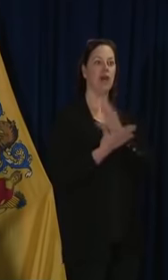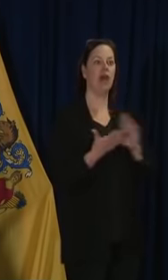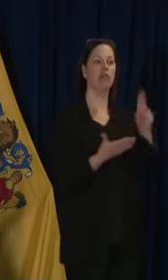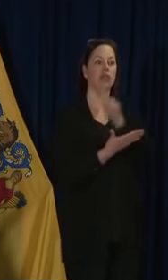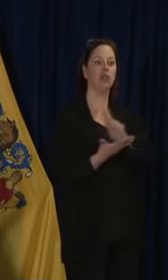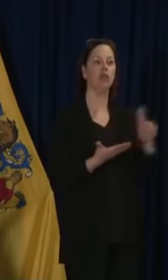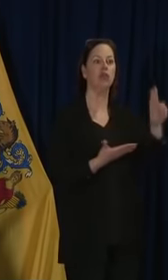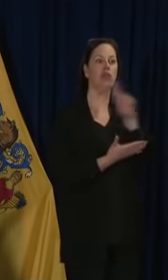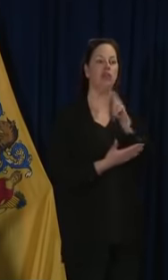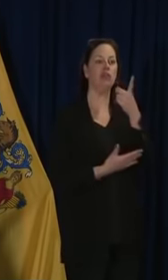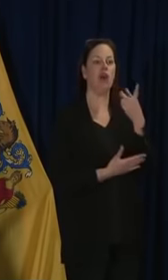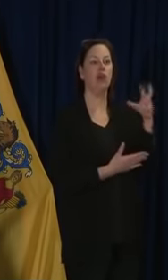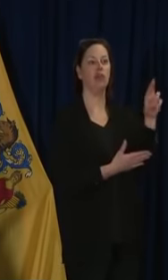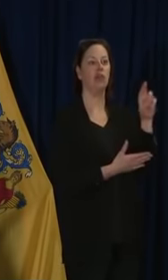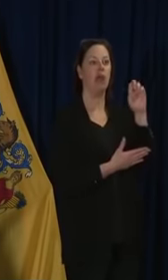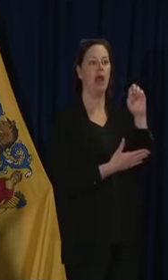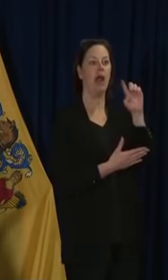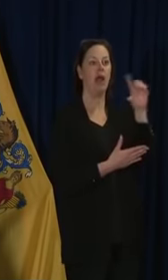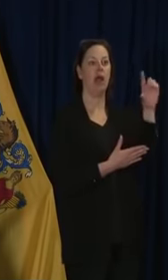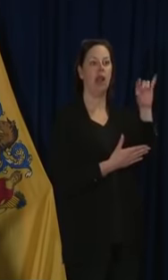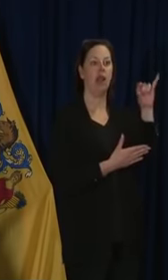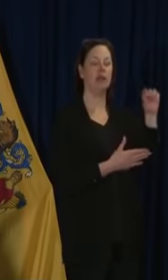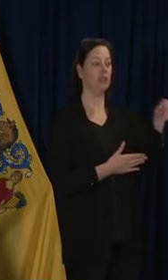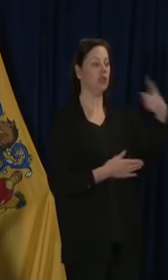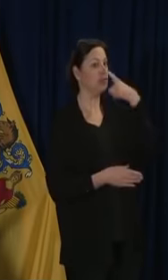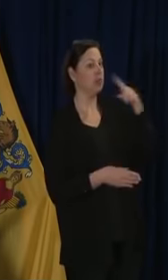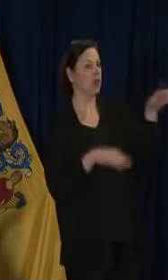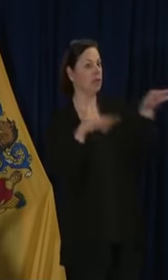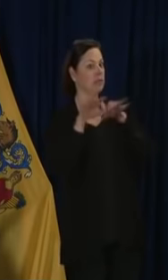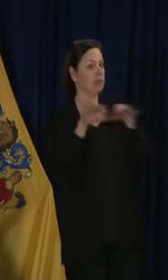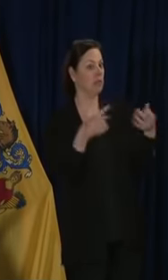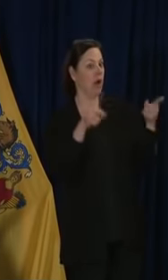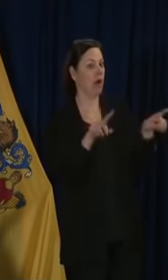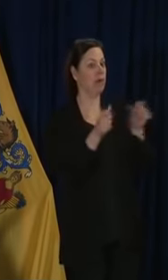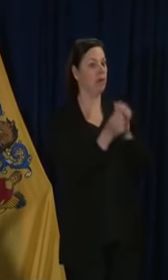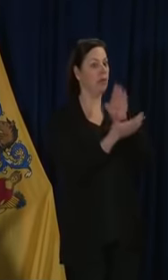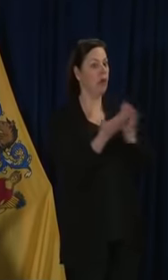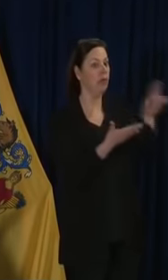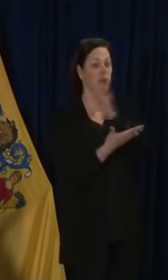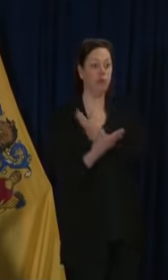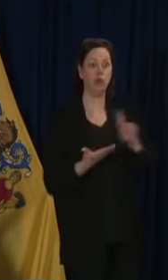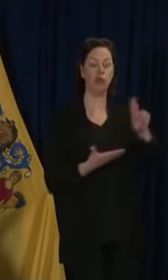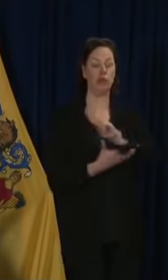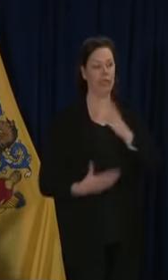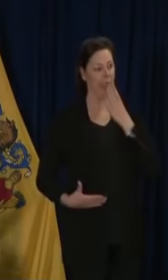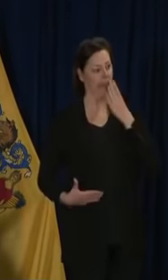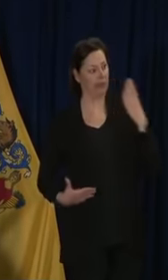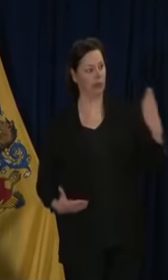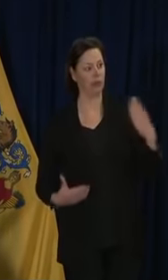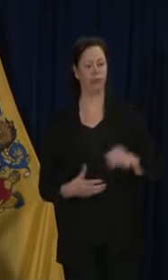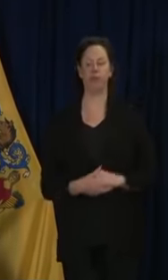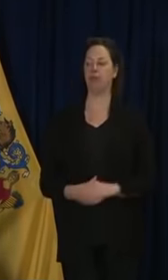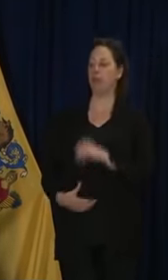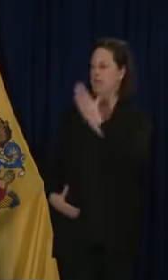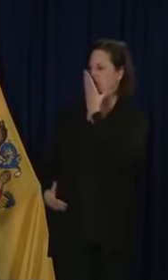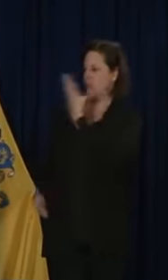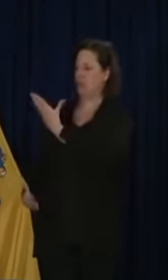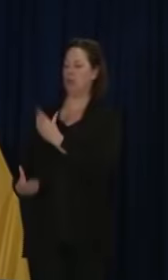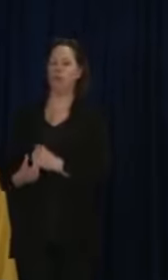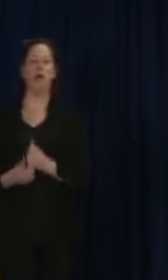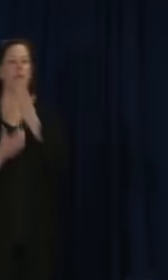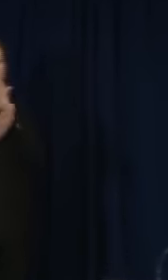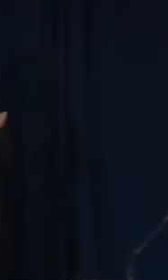Zakiya Smith-Ellis, with us. Zakiya, if you could walk us through the higher ed reality. Many thanks for being here and for everything you do. Governor, and thank